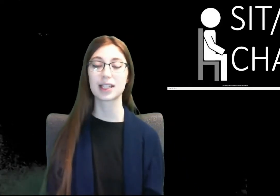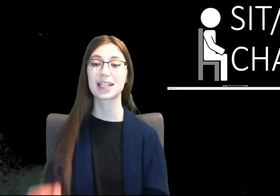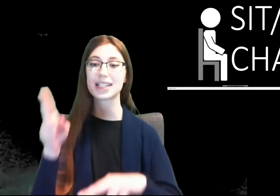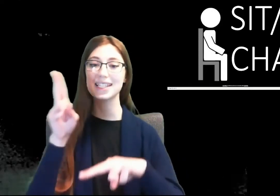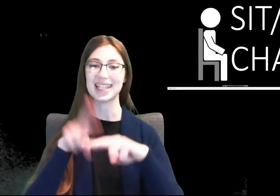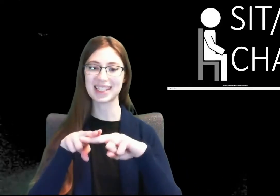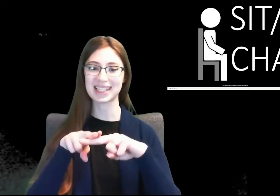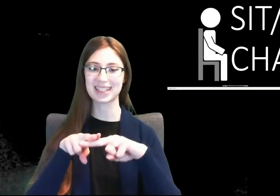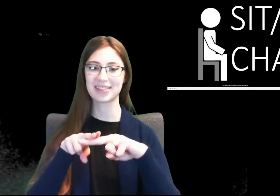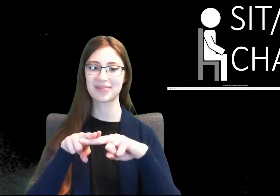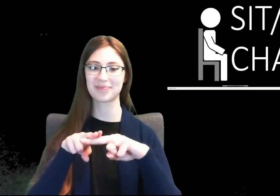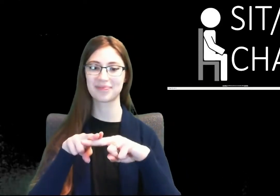Sit.